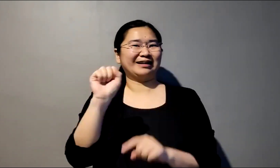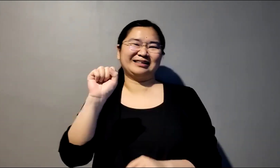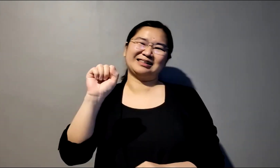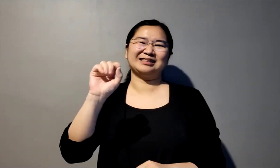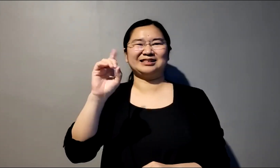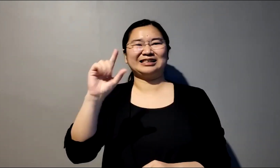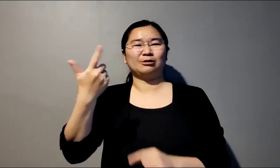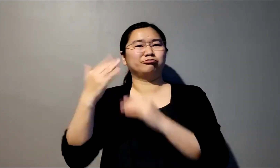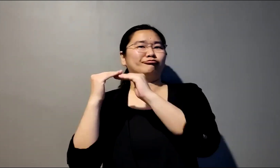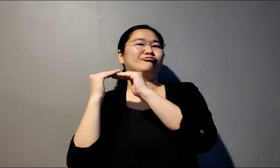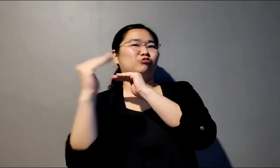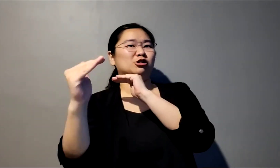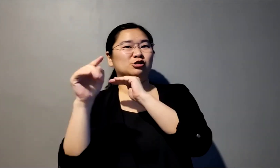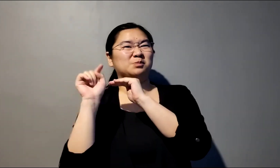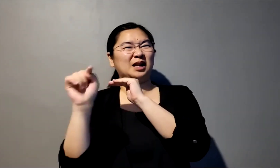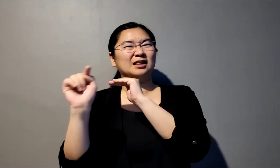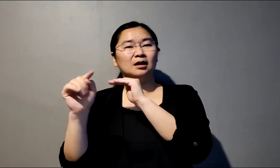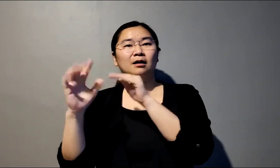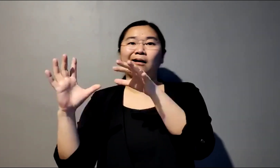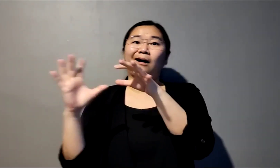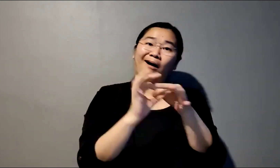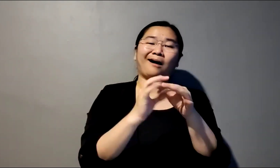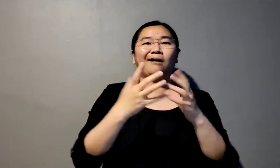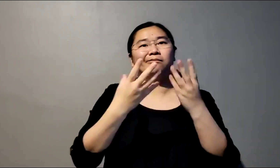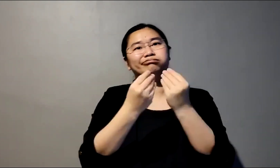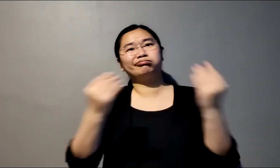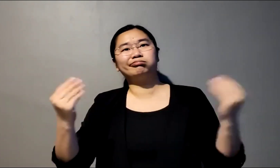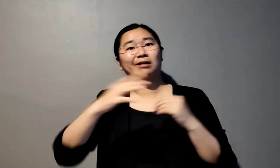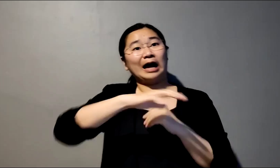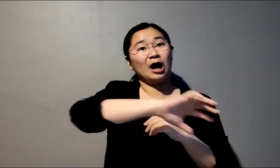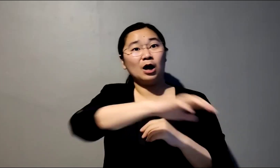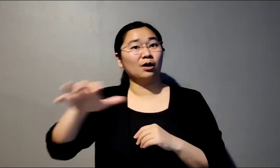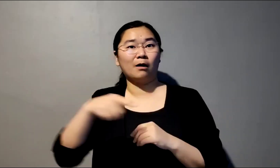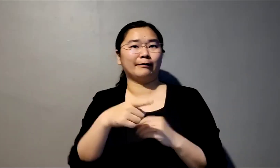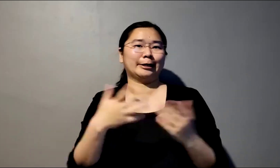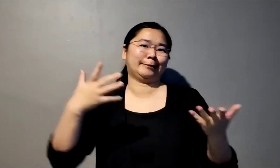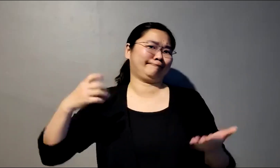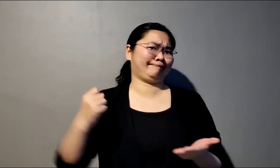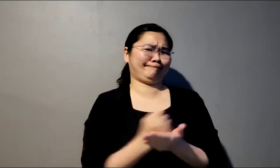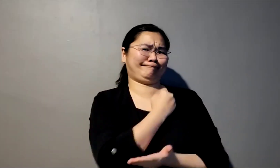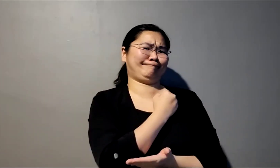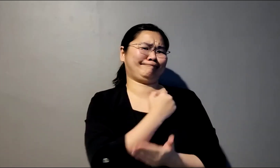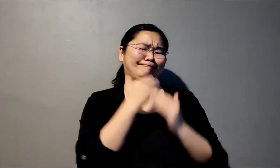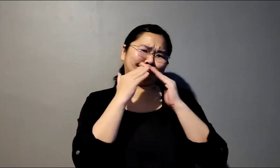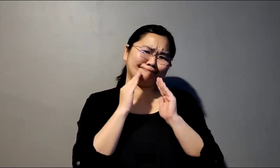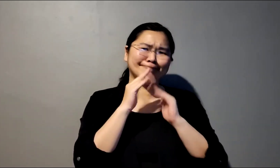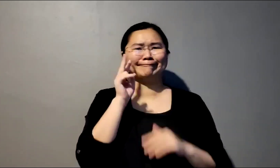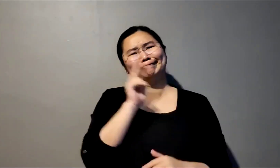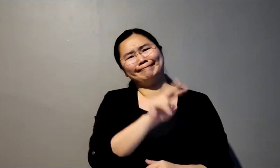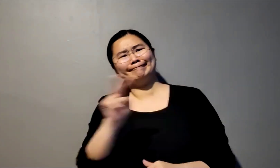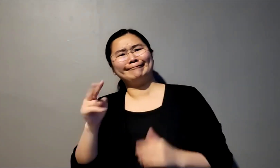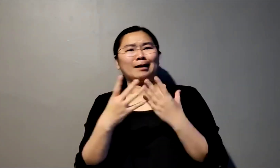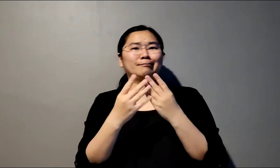secure sustainability, but more is to operate